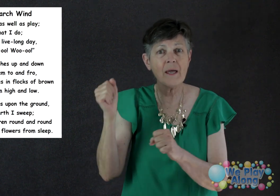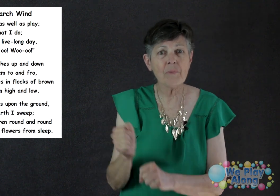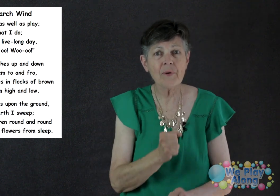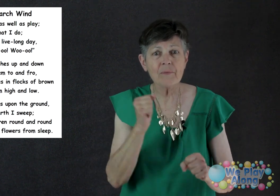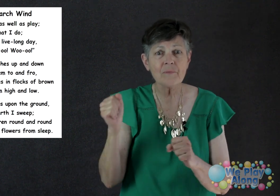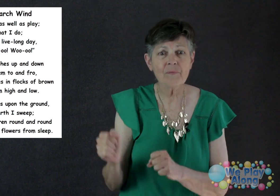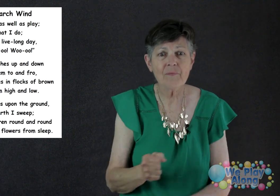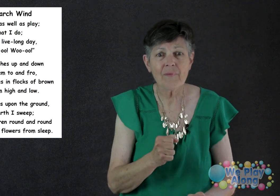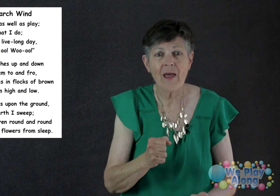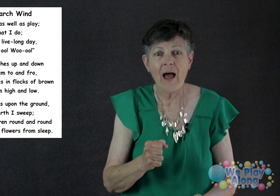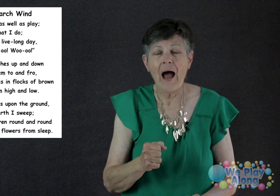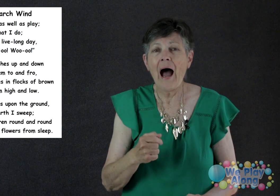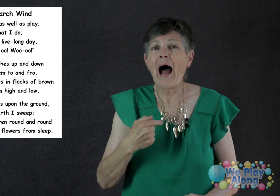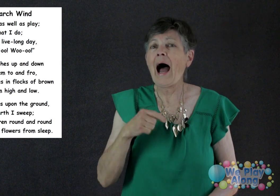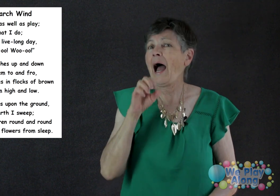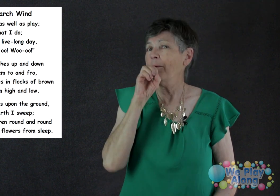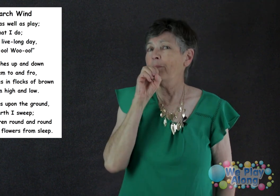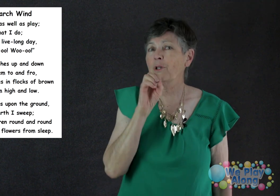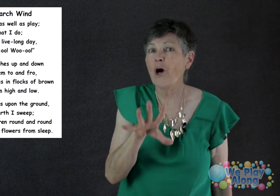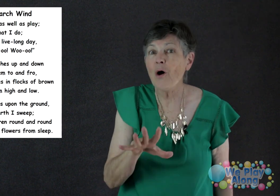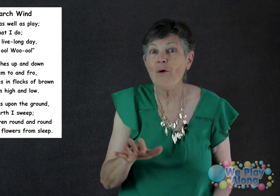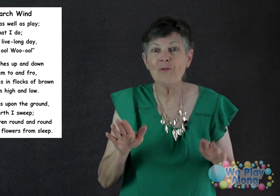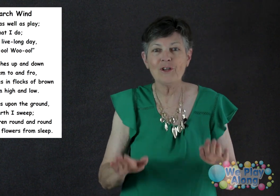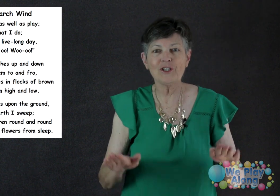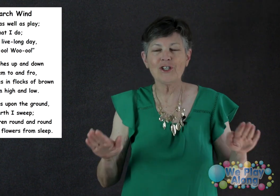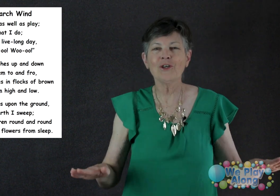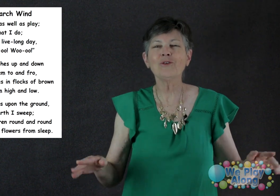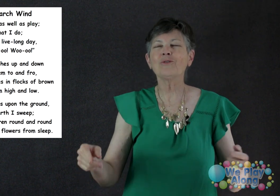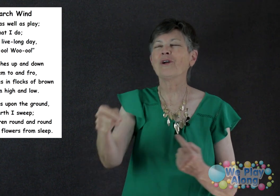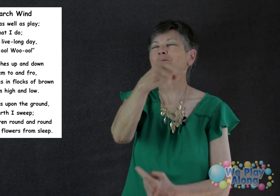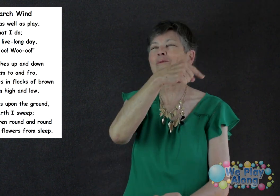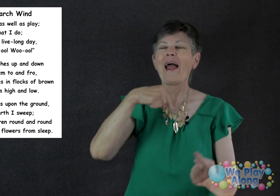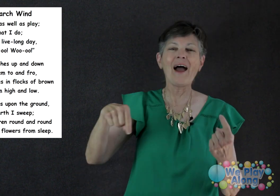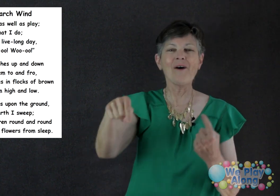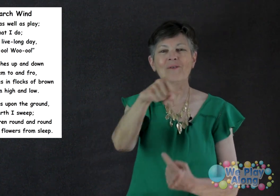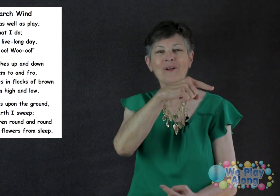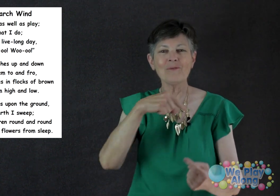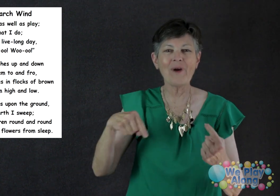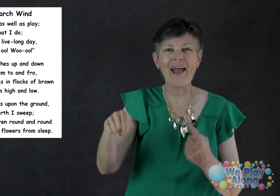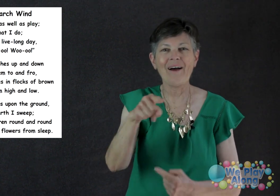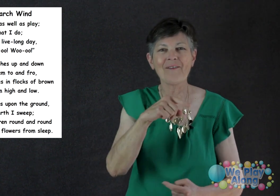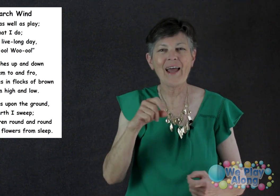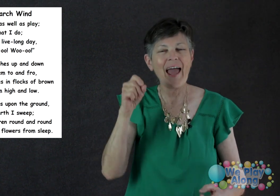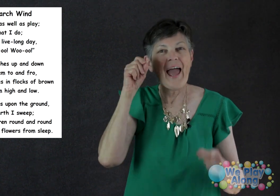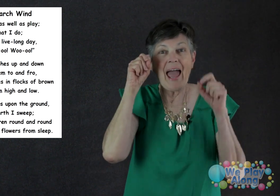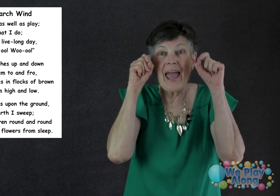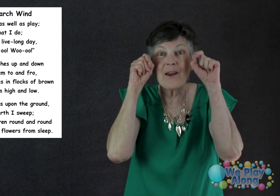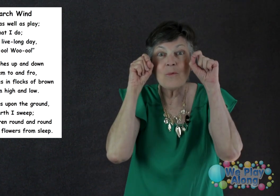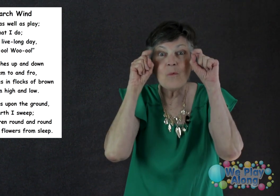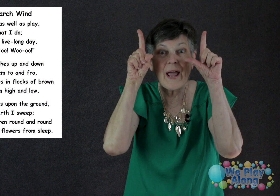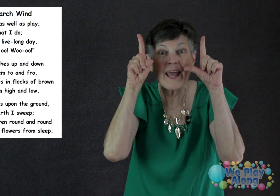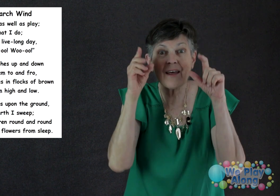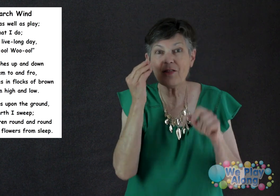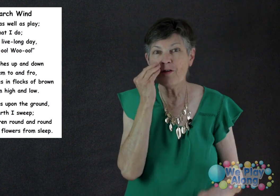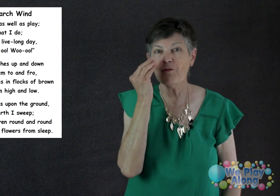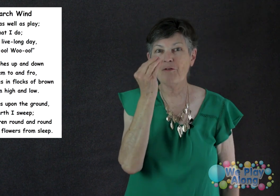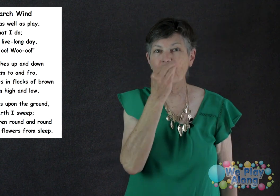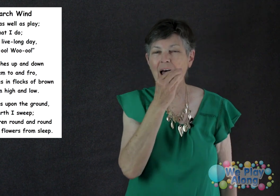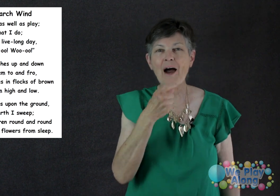sweep. I blow the children round and round and wake the